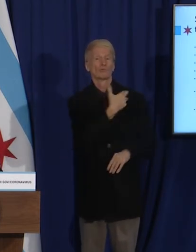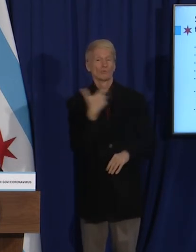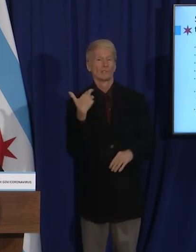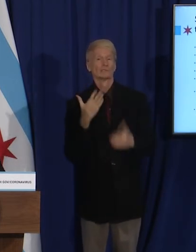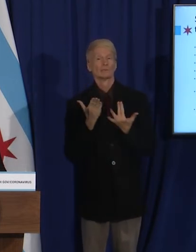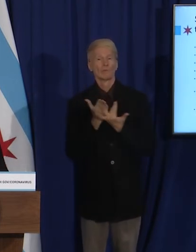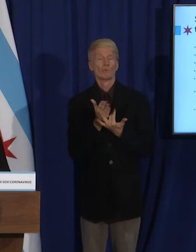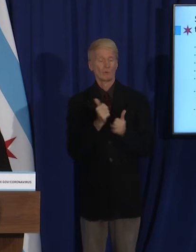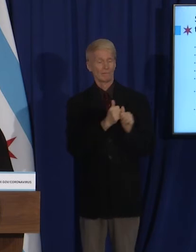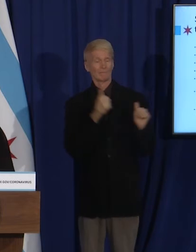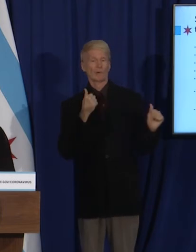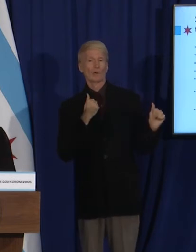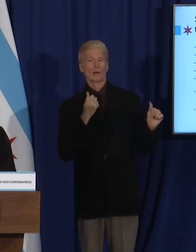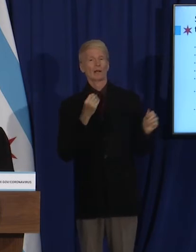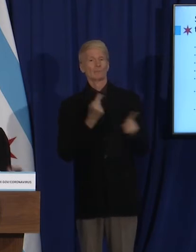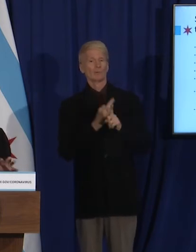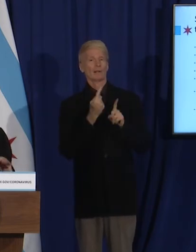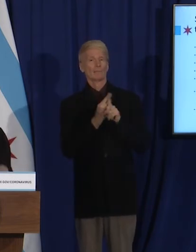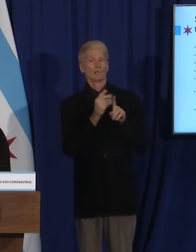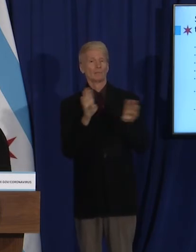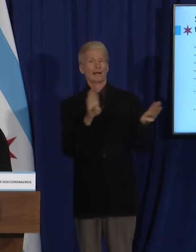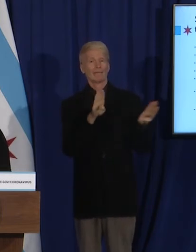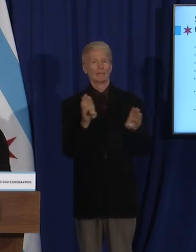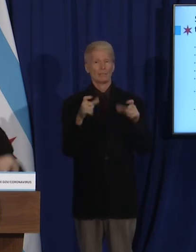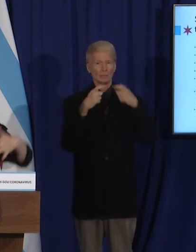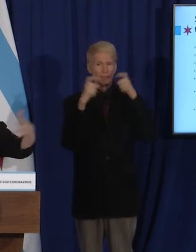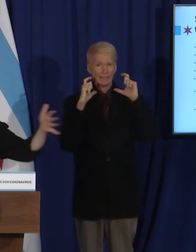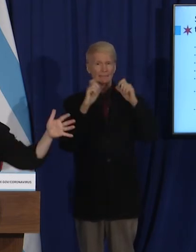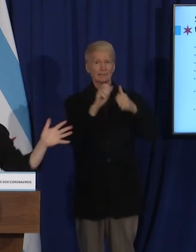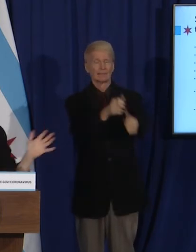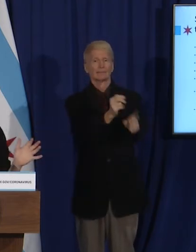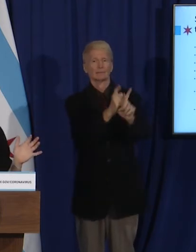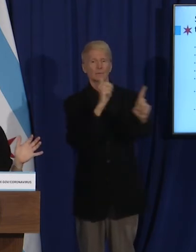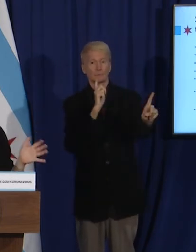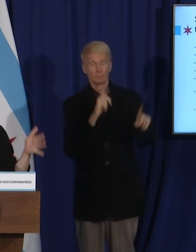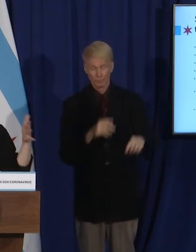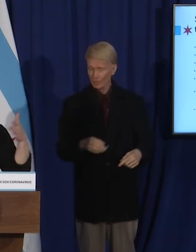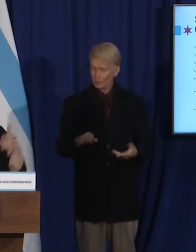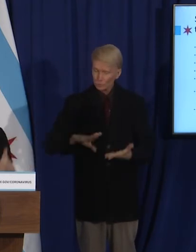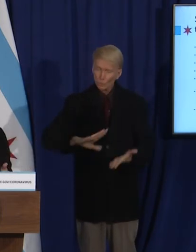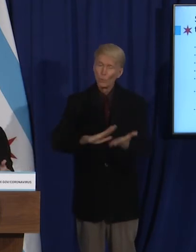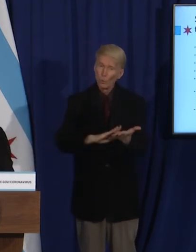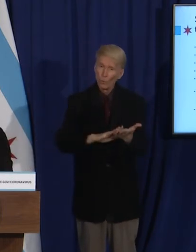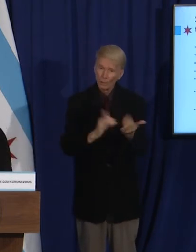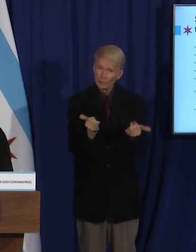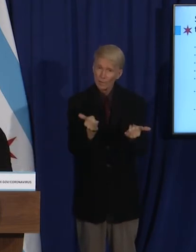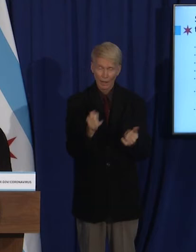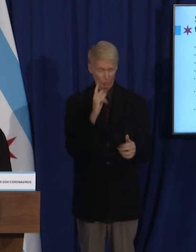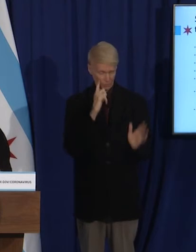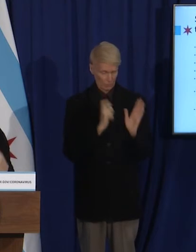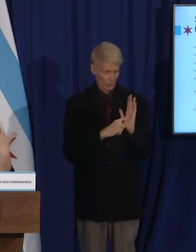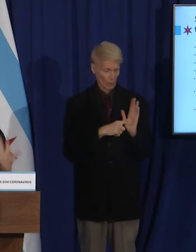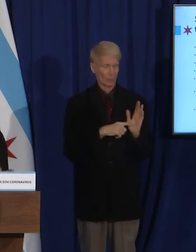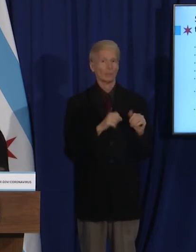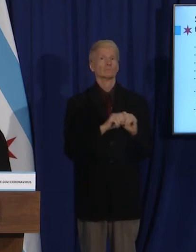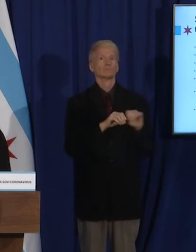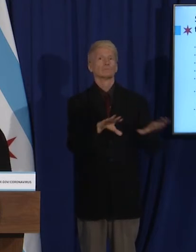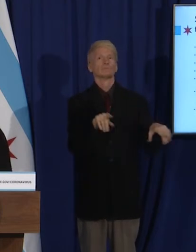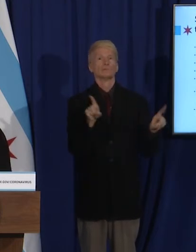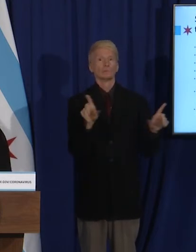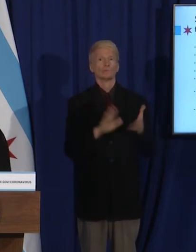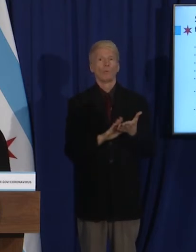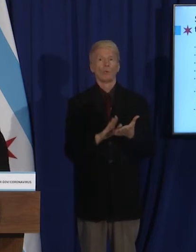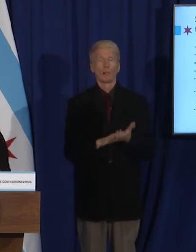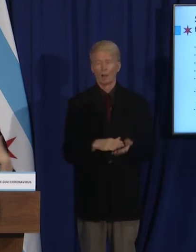seeing more individual cases at schools. People are getting infected in the community, coming into school communities. Clusters of